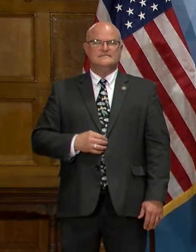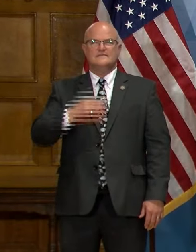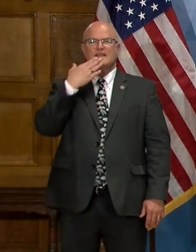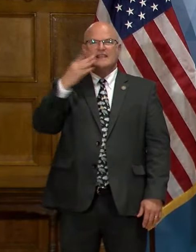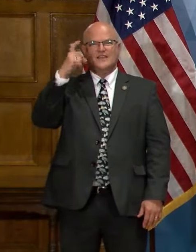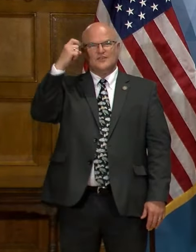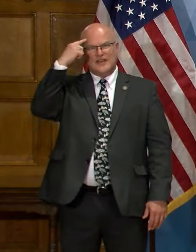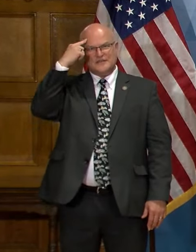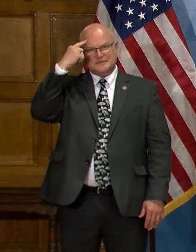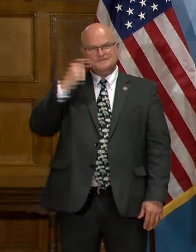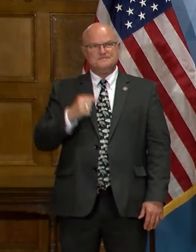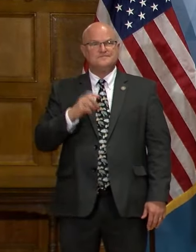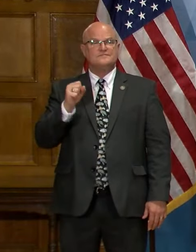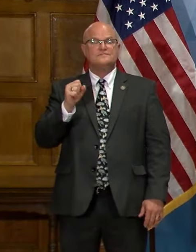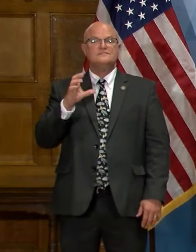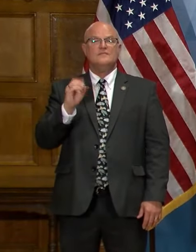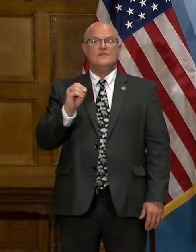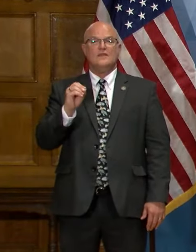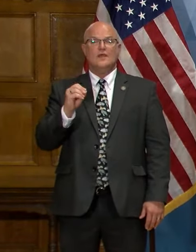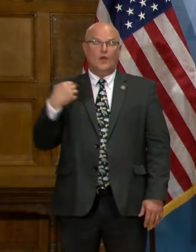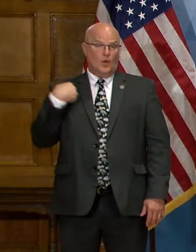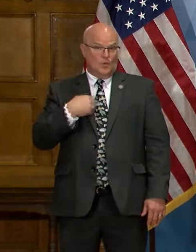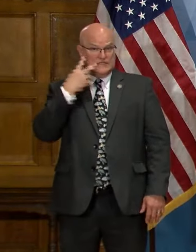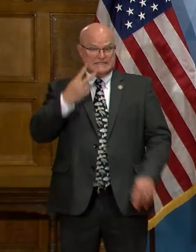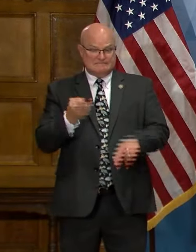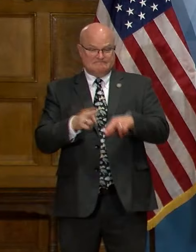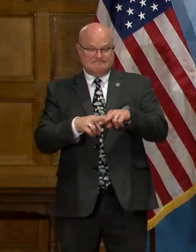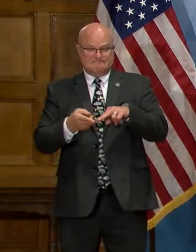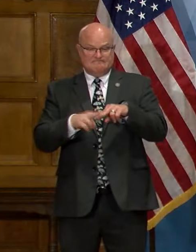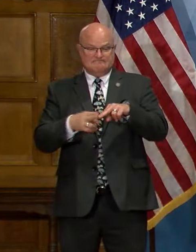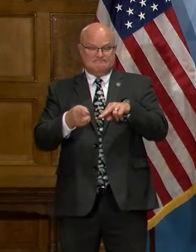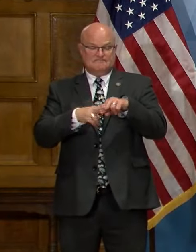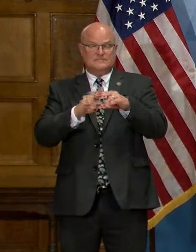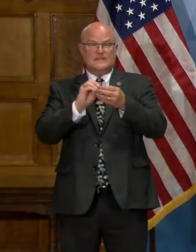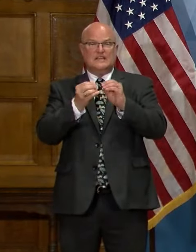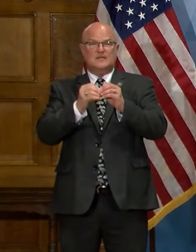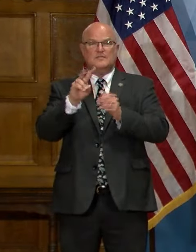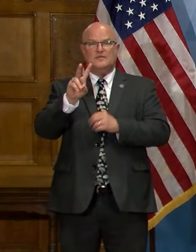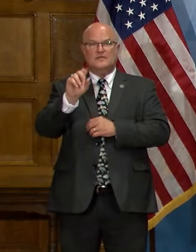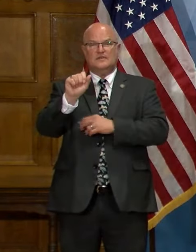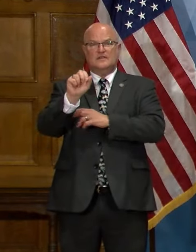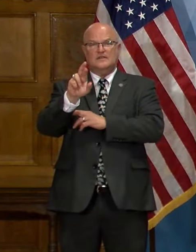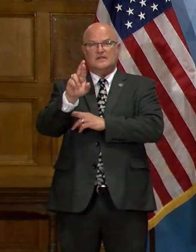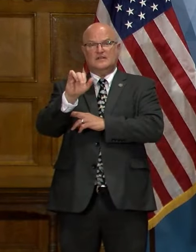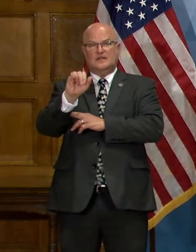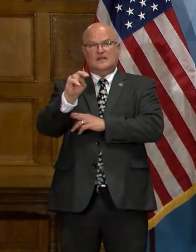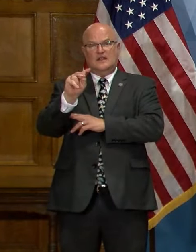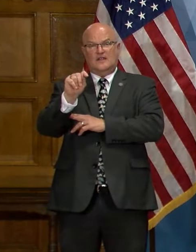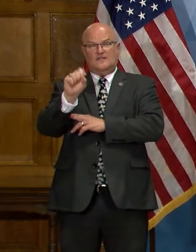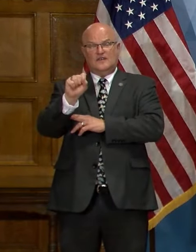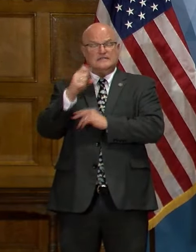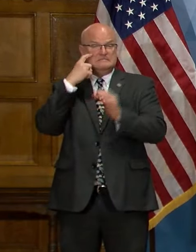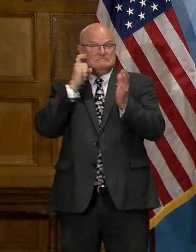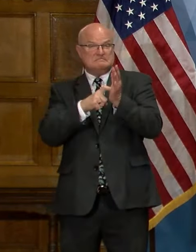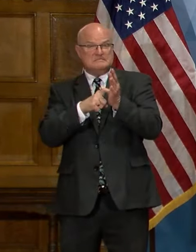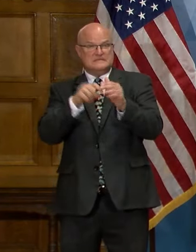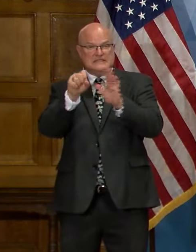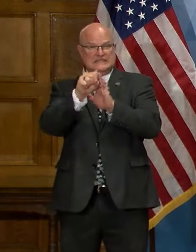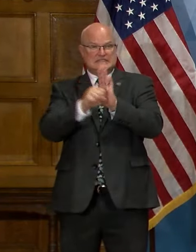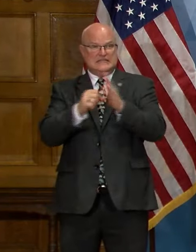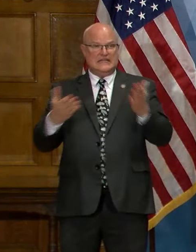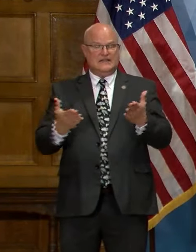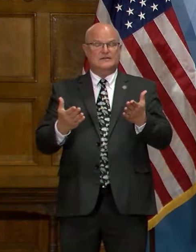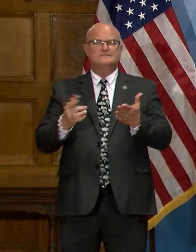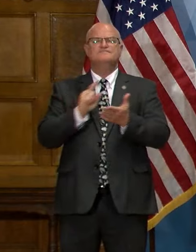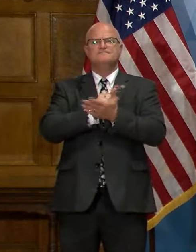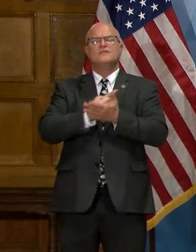Thank you, Governor. We are seeing an increase in the number of variants detected in the state.